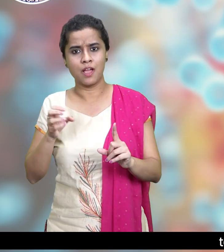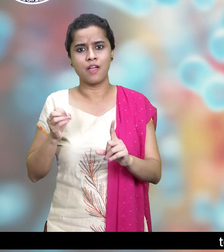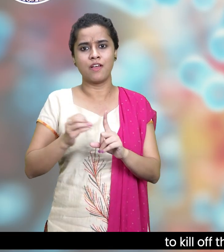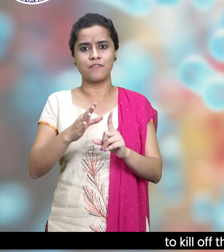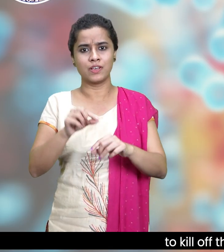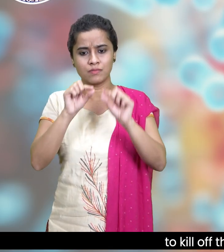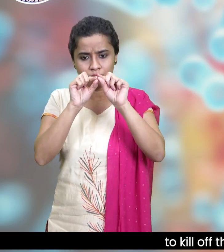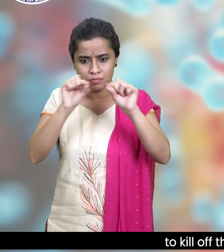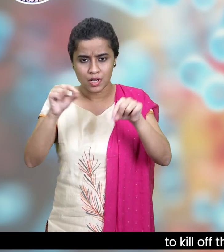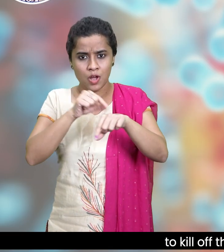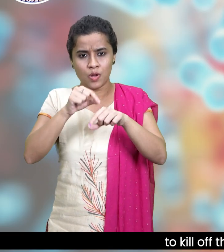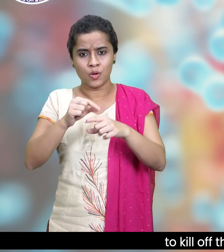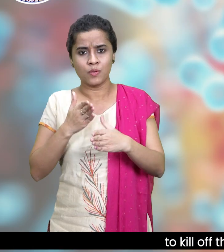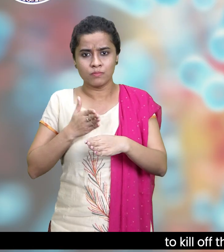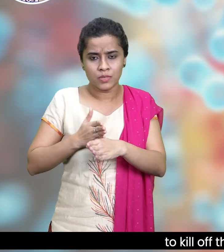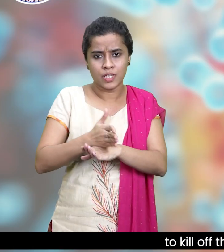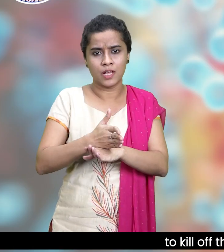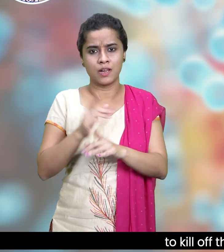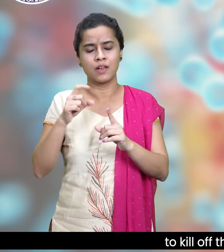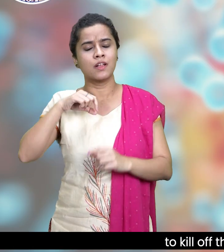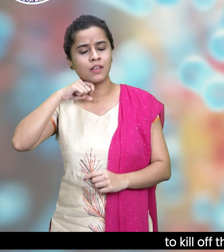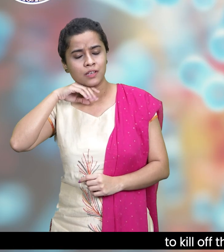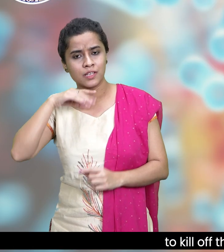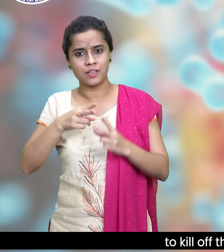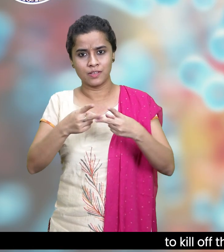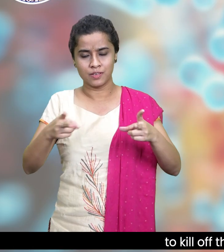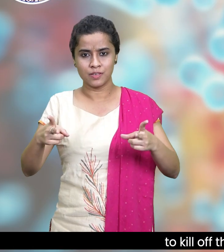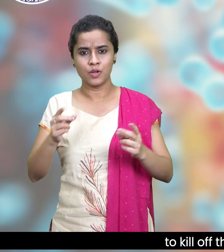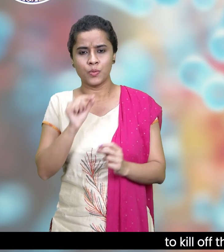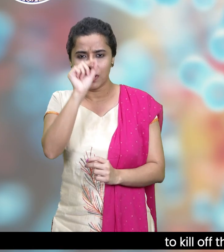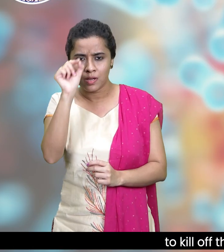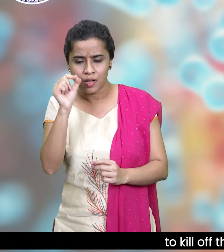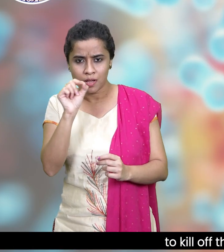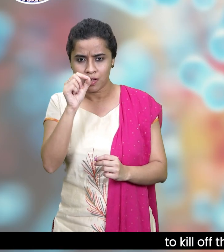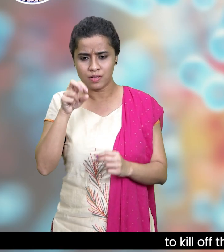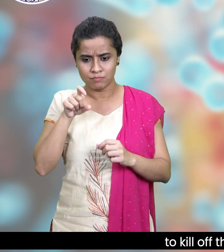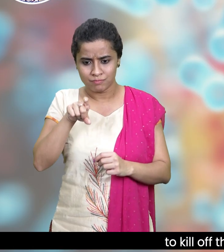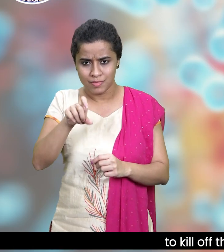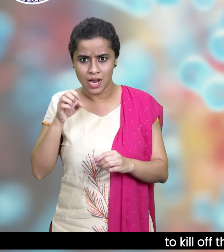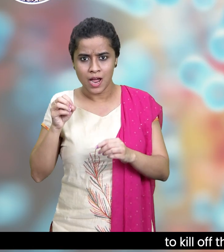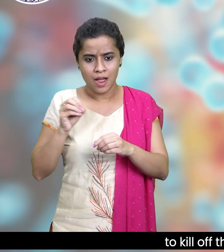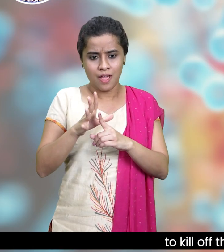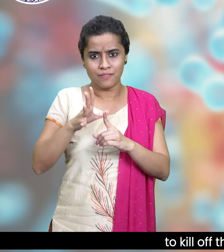tissue to kill off the disease-causing microbes.